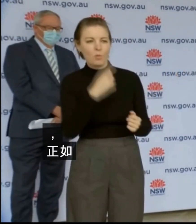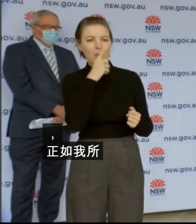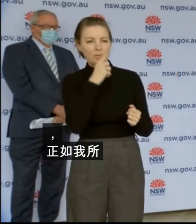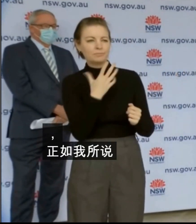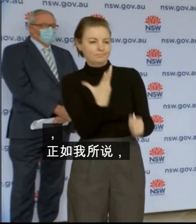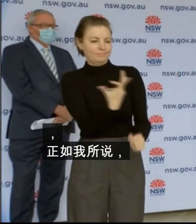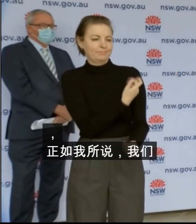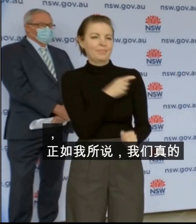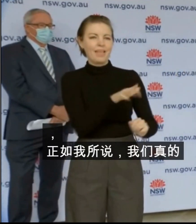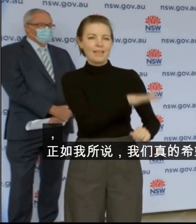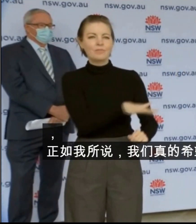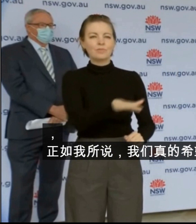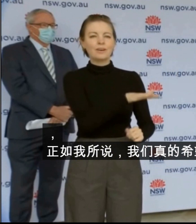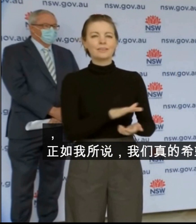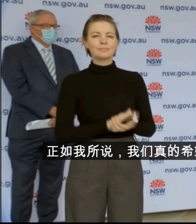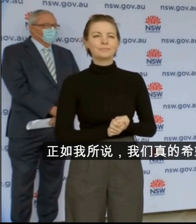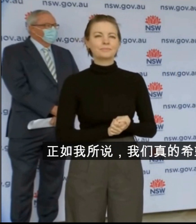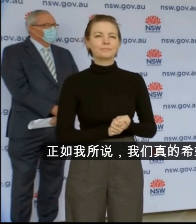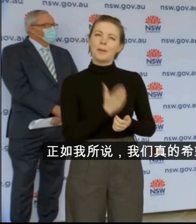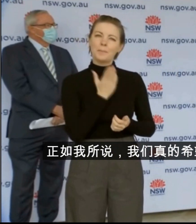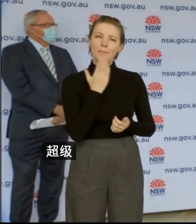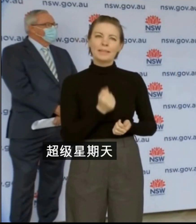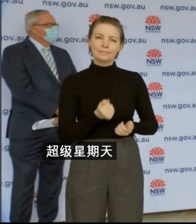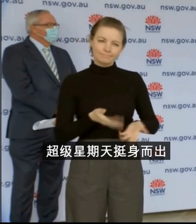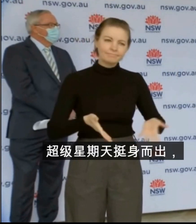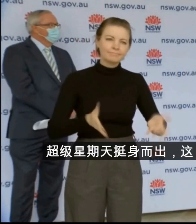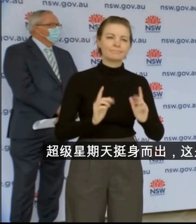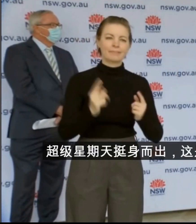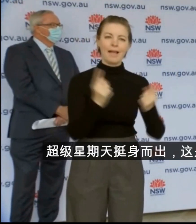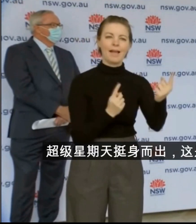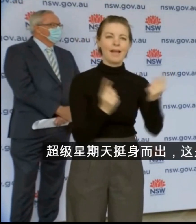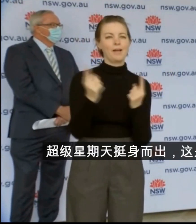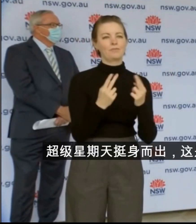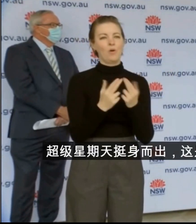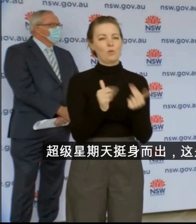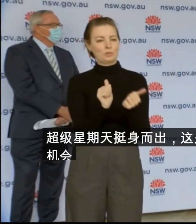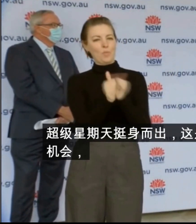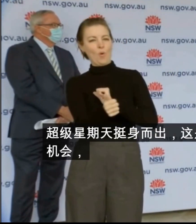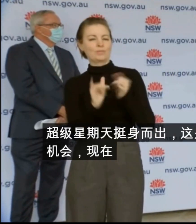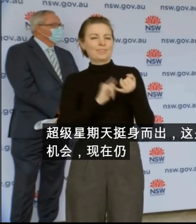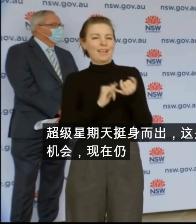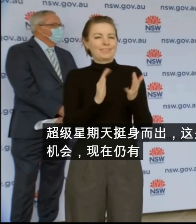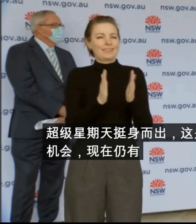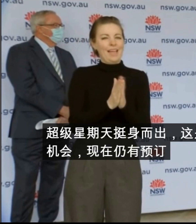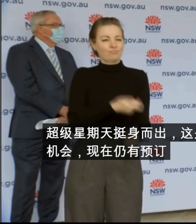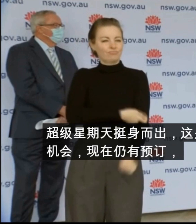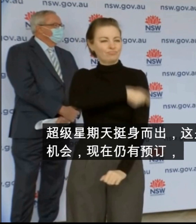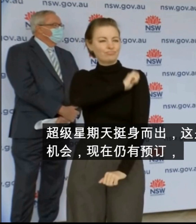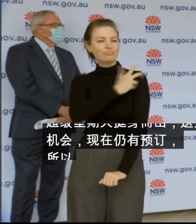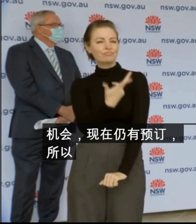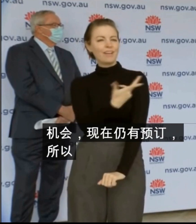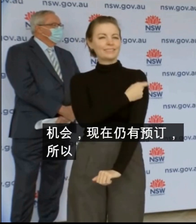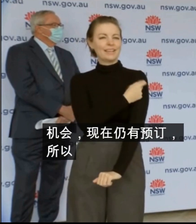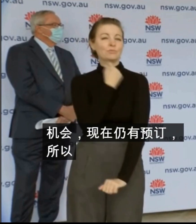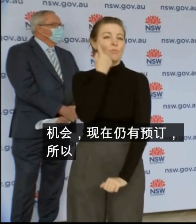As I said, we really want people to come forward for Sports Super Sunday. This is a great opportunity. There is still